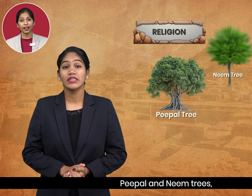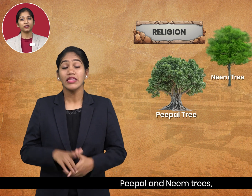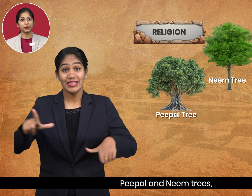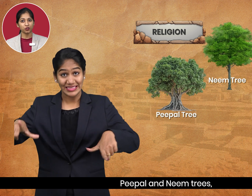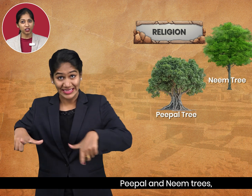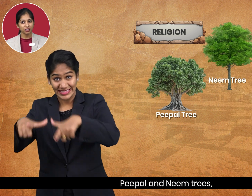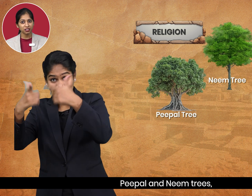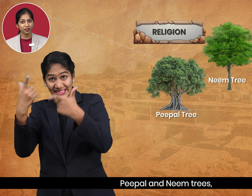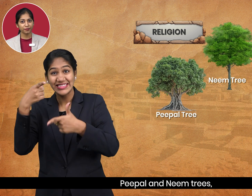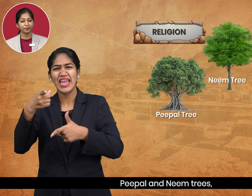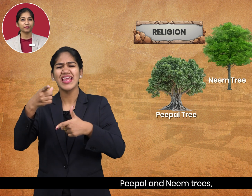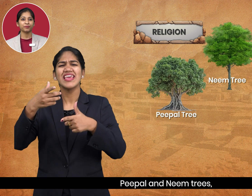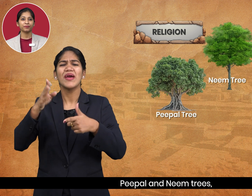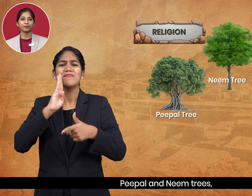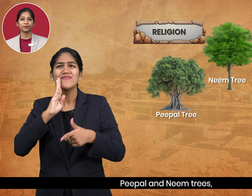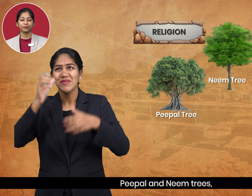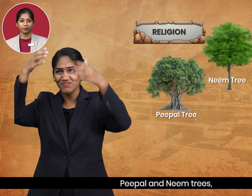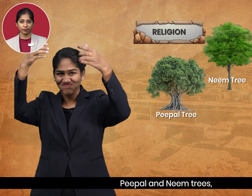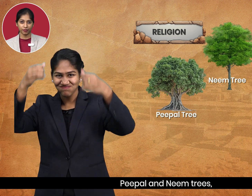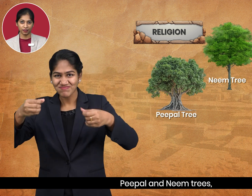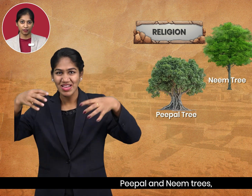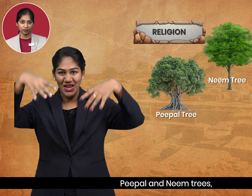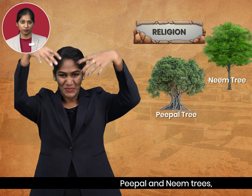People and name trees.